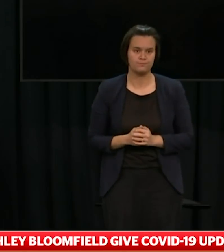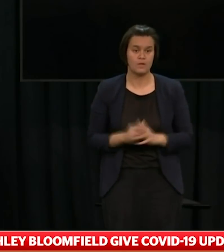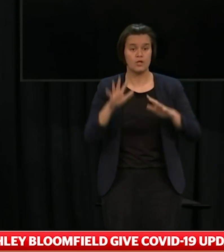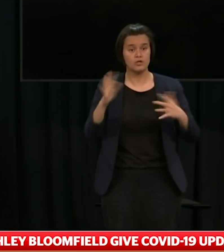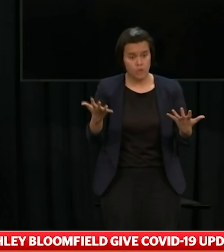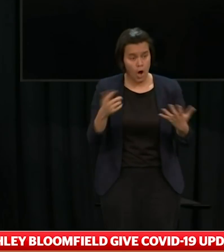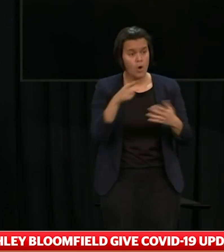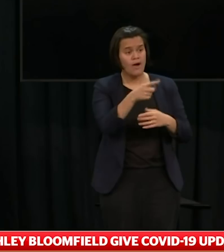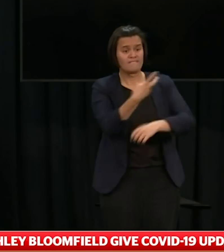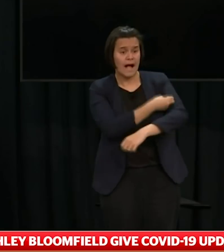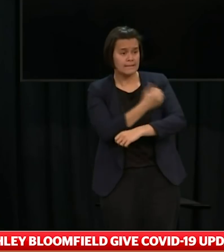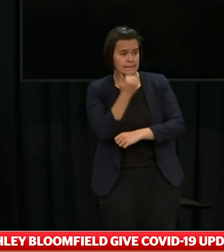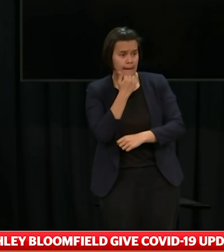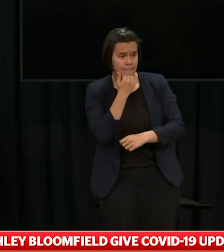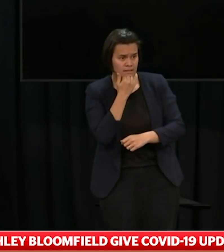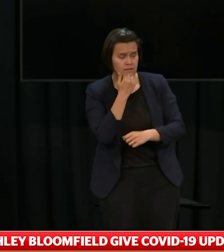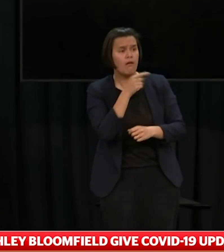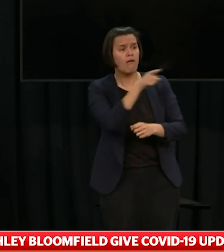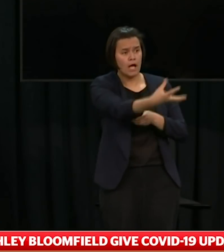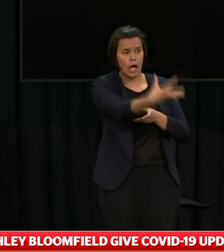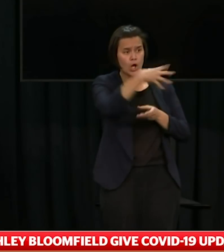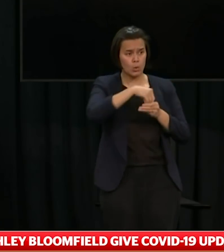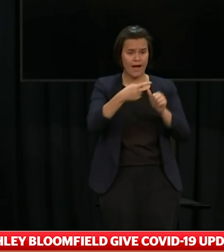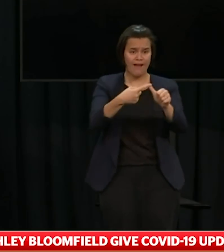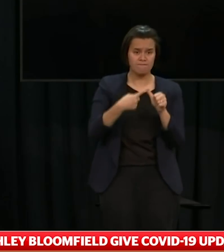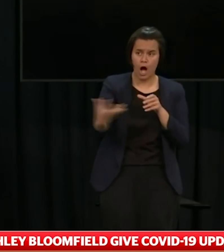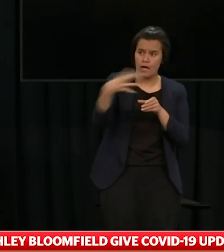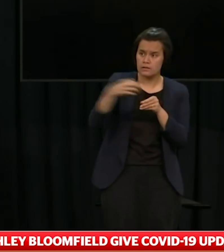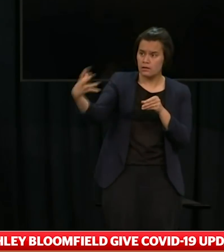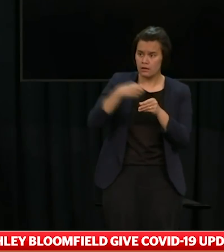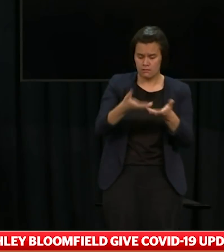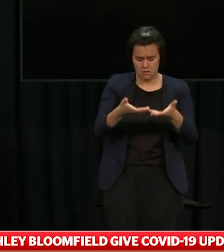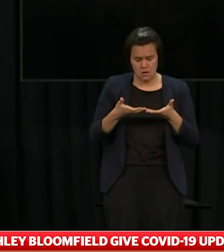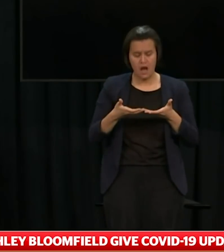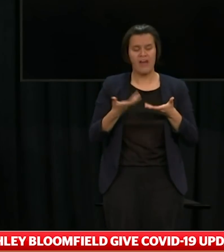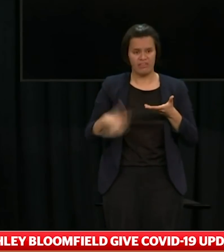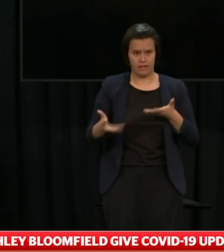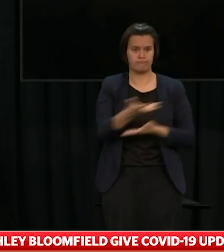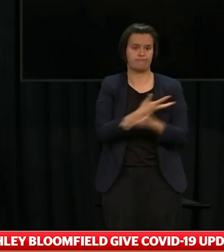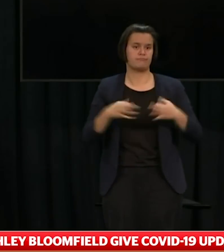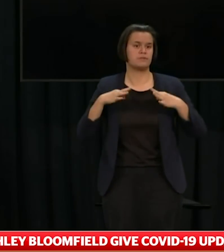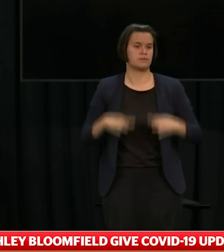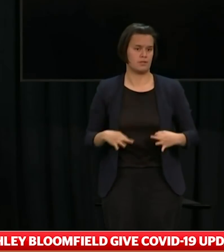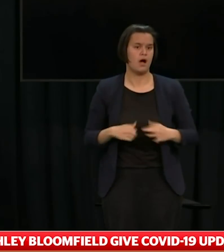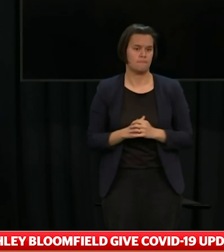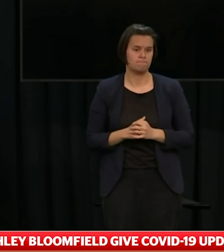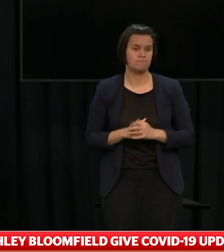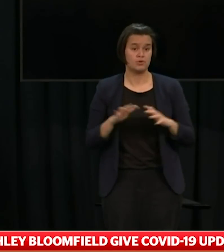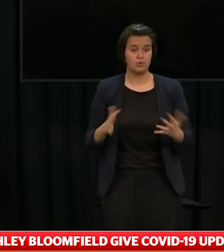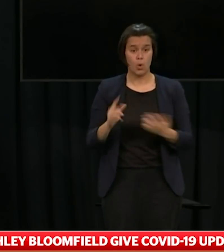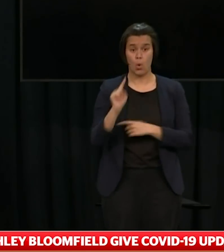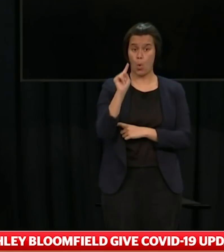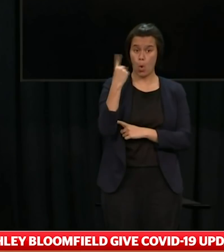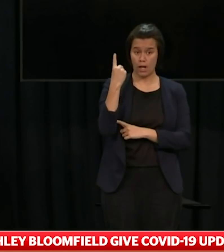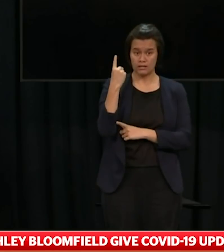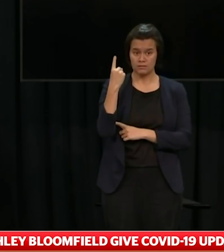alongside the outbreak to make a judgment around any changes in the near term. In Auckland as a whole, 80% of